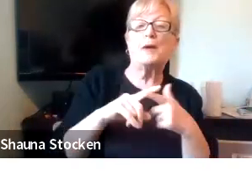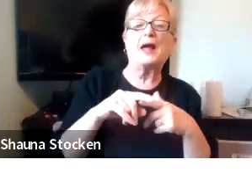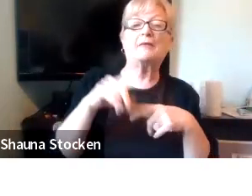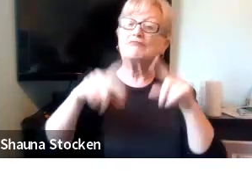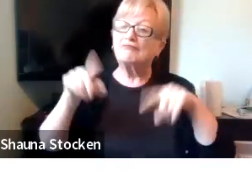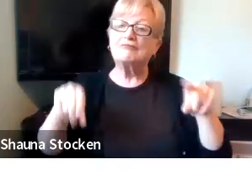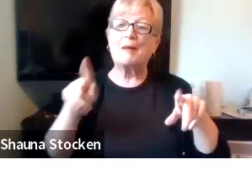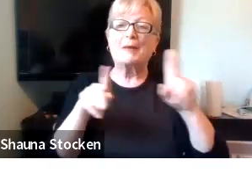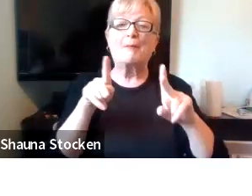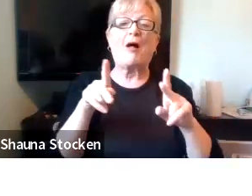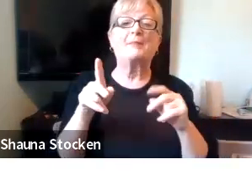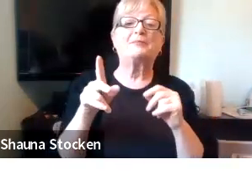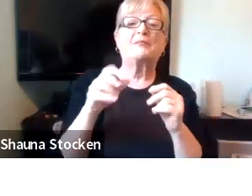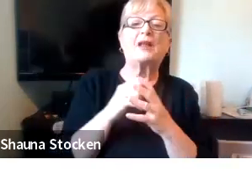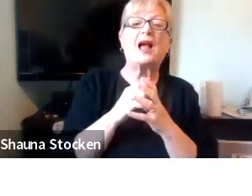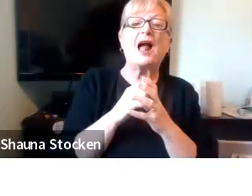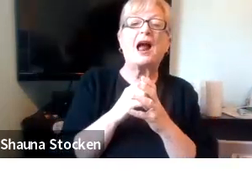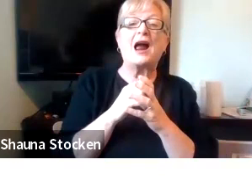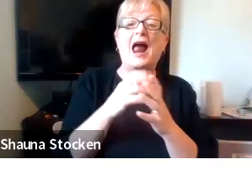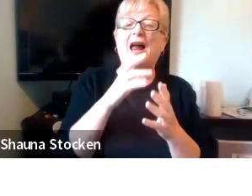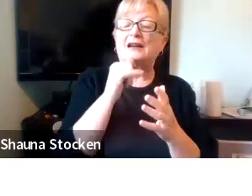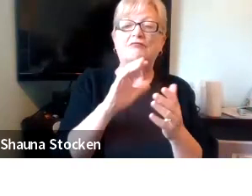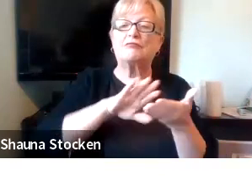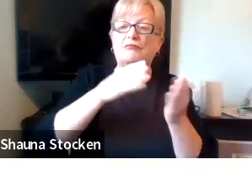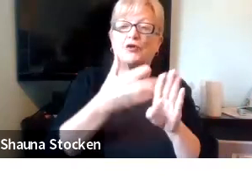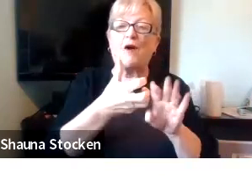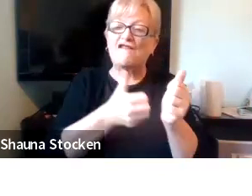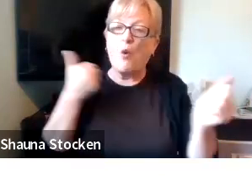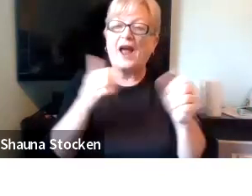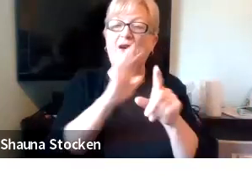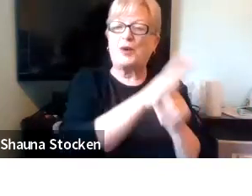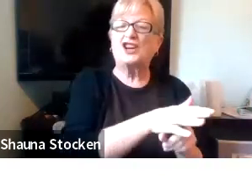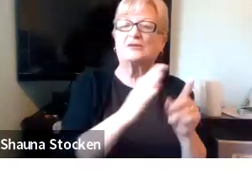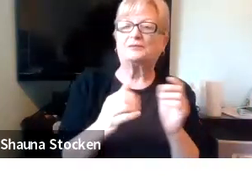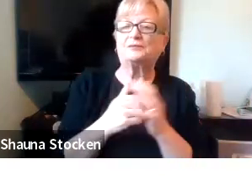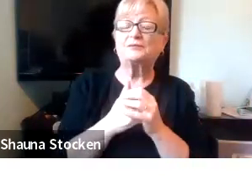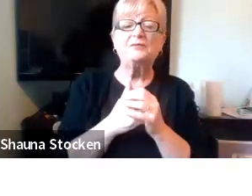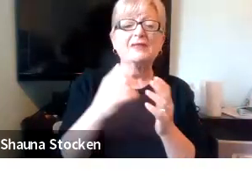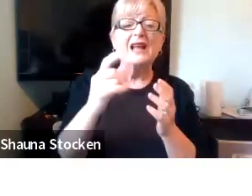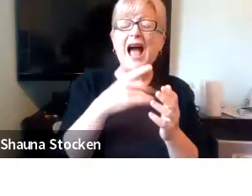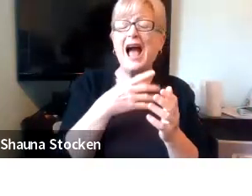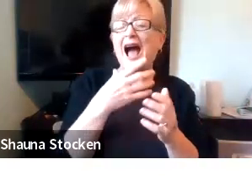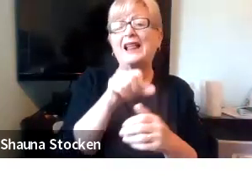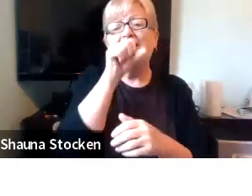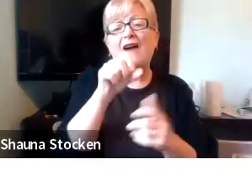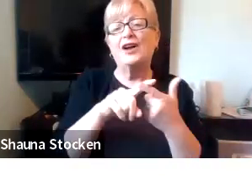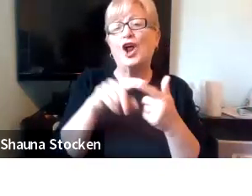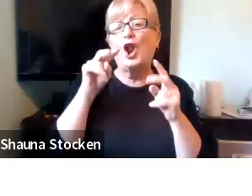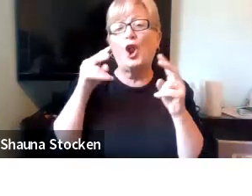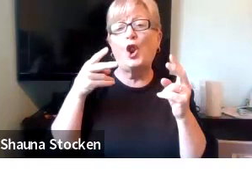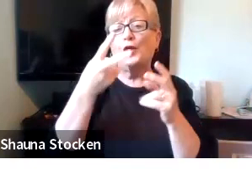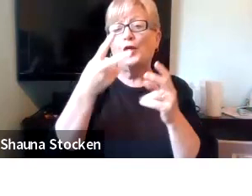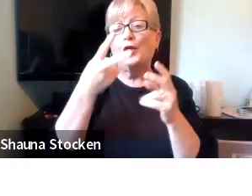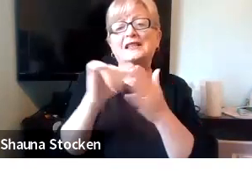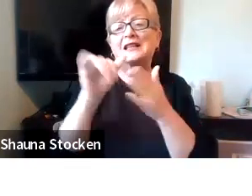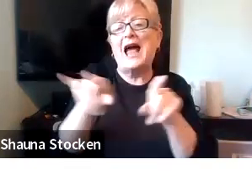about working at MDRC is that we definitely view disability through a disability pride lens as something that's natural and